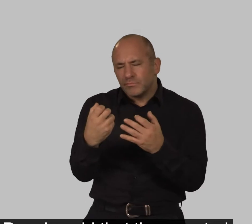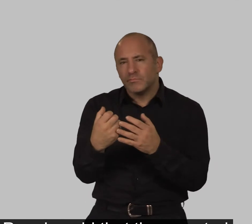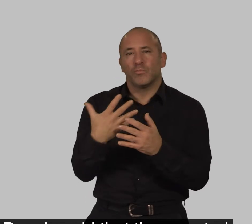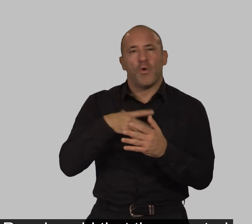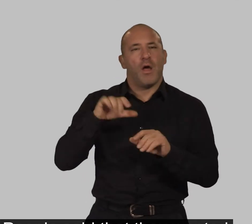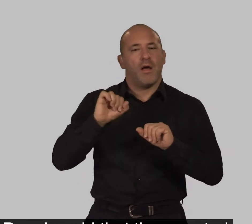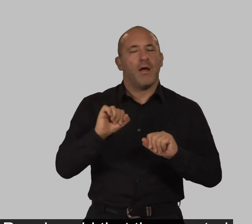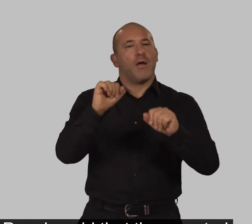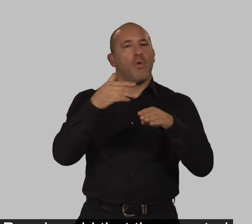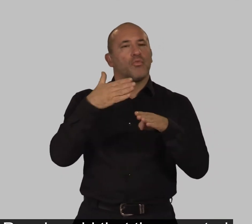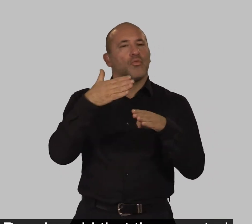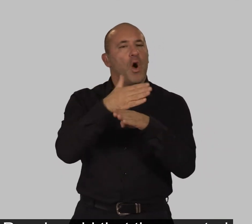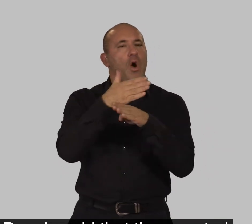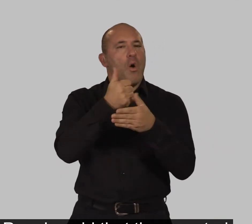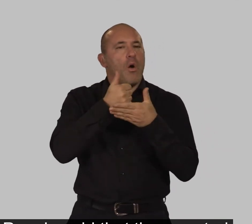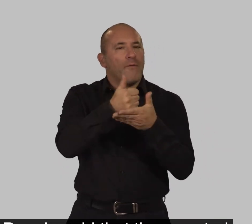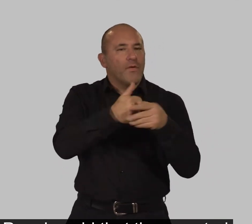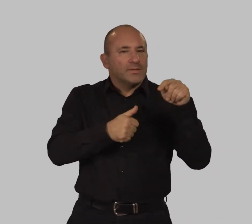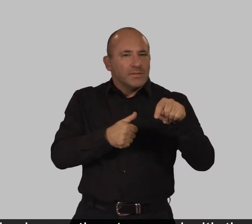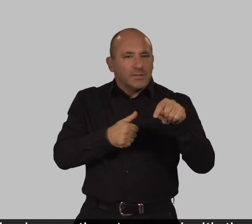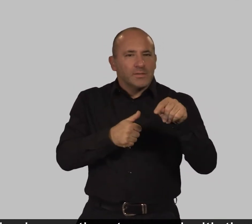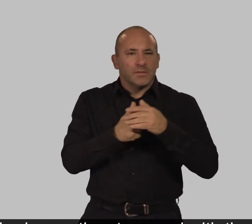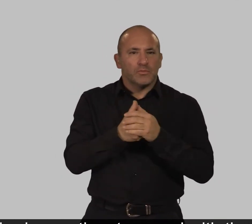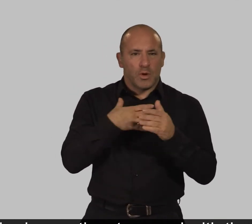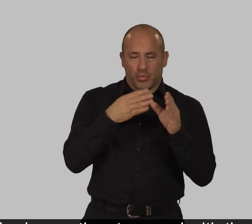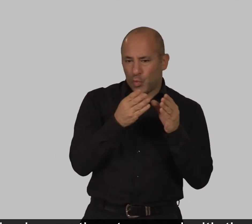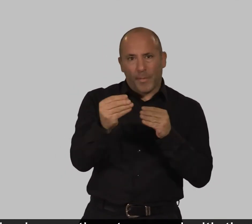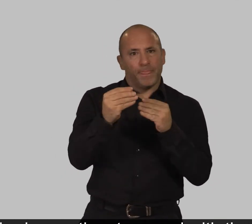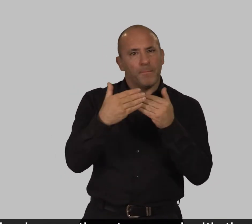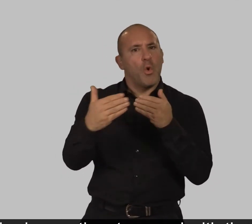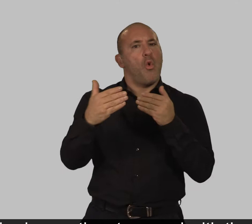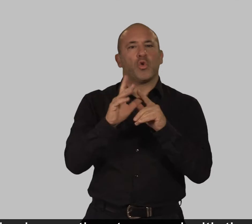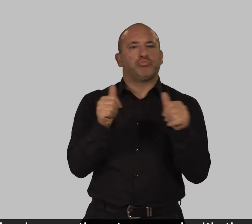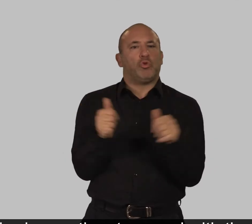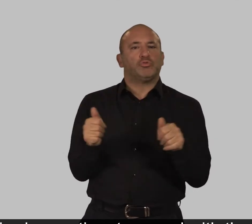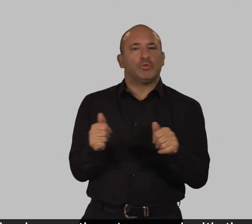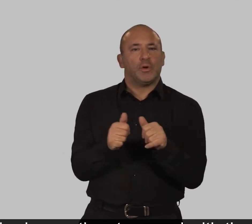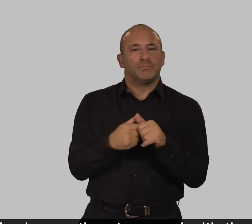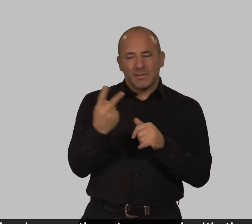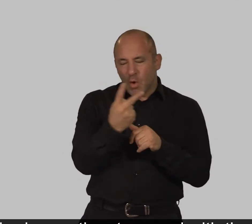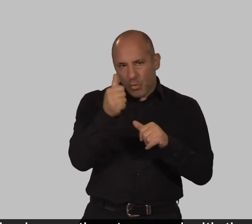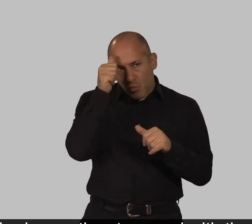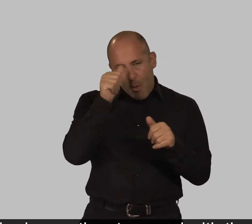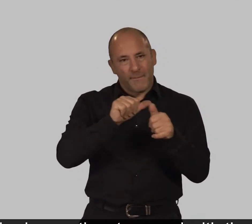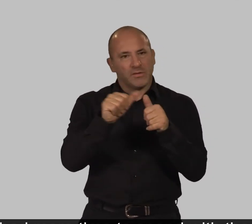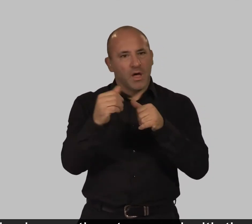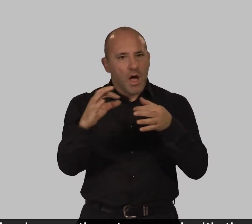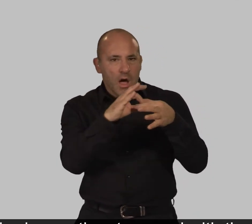People said that they wanted their own work coach who had more time to spend with them so that they can get to know each other.